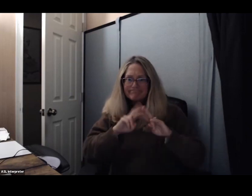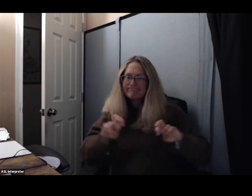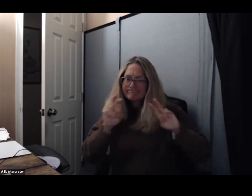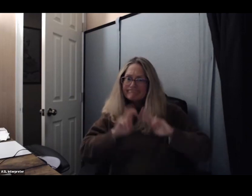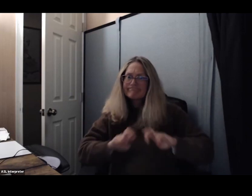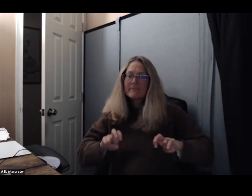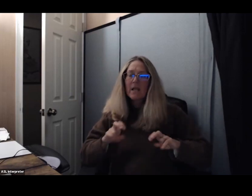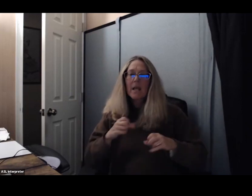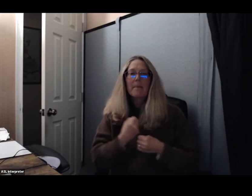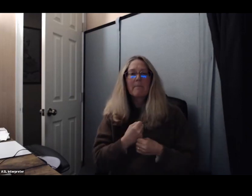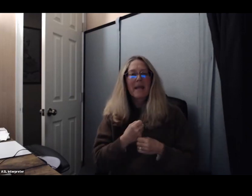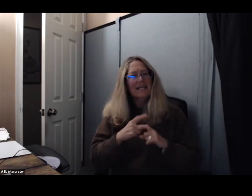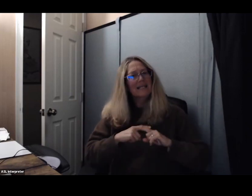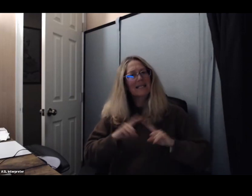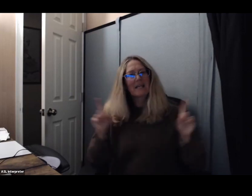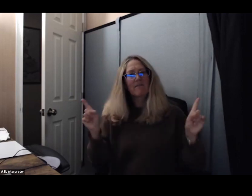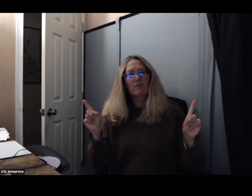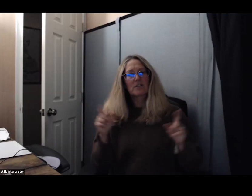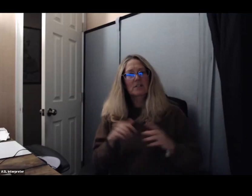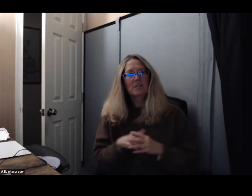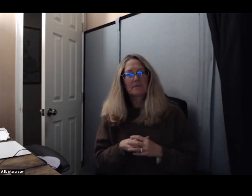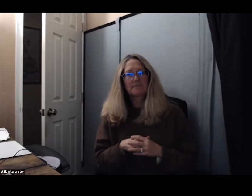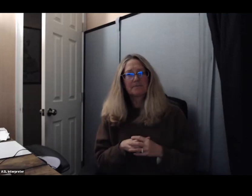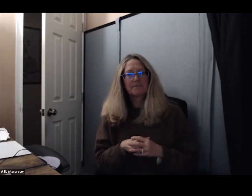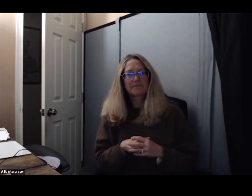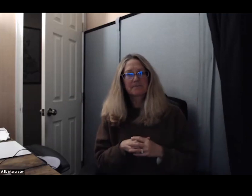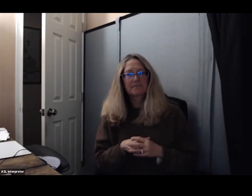and make a difference, please.